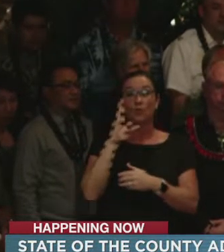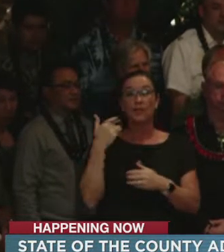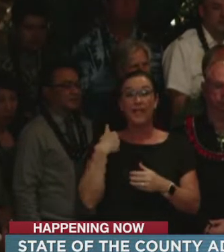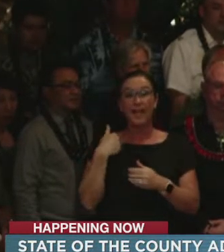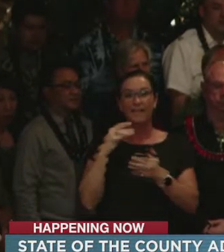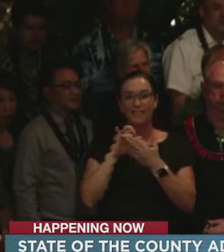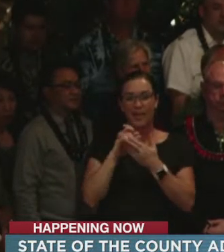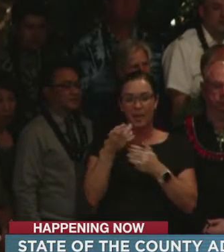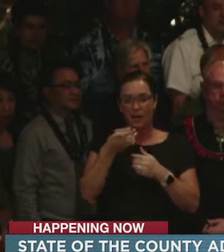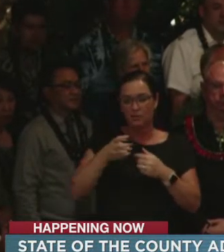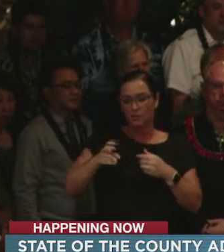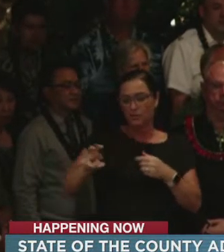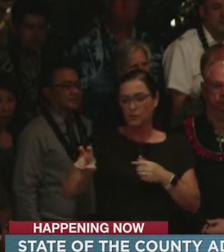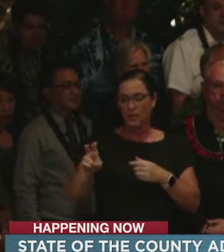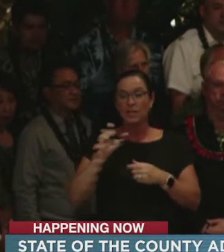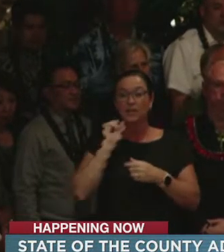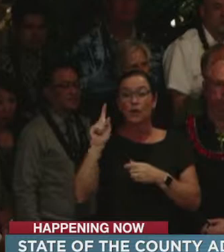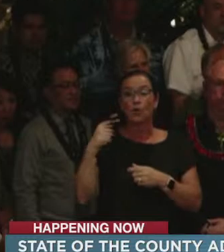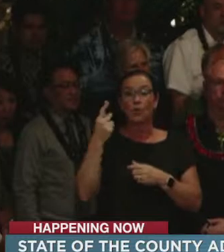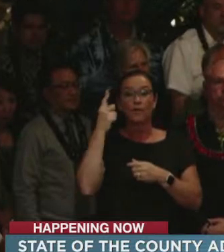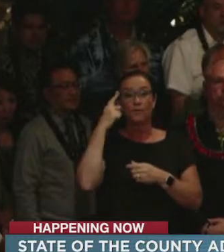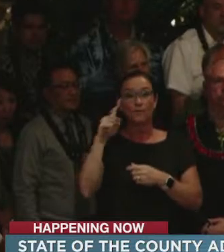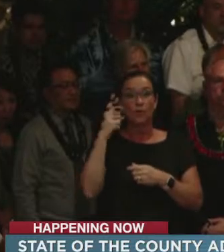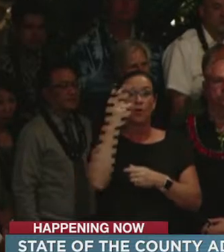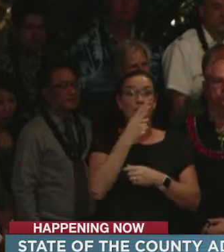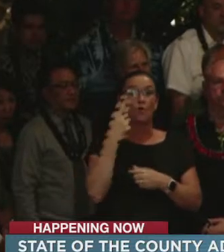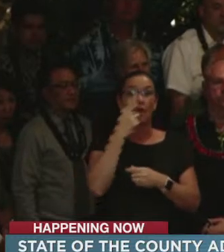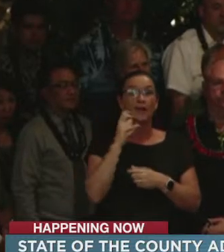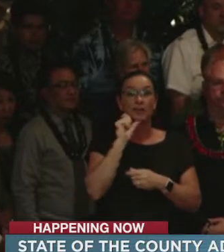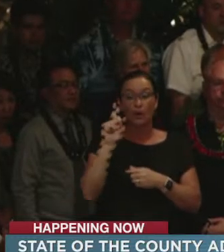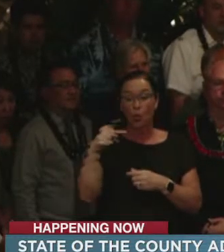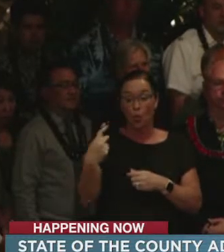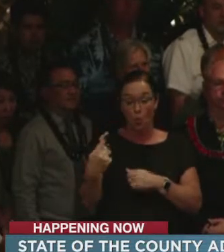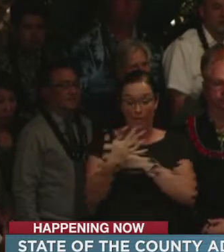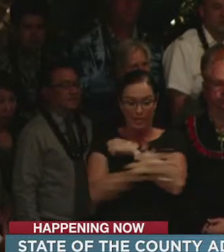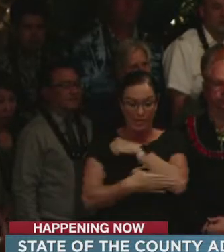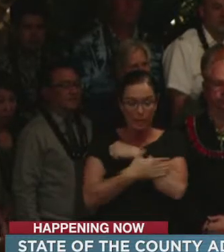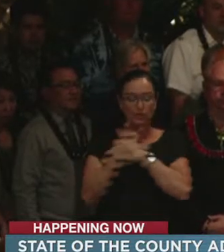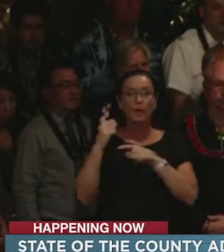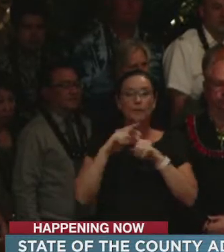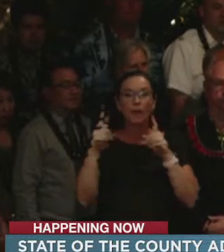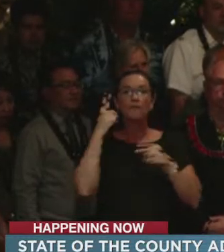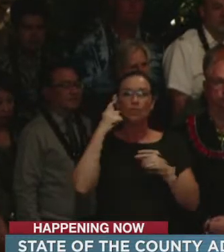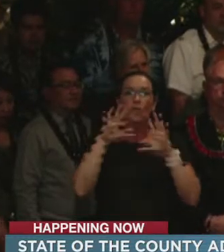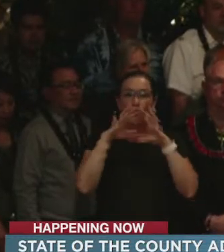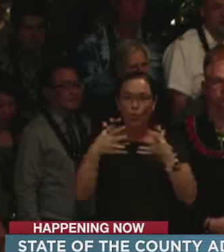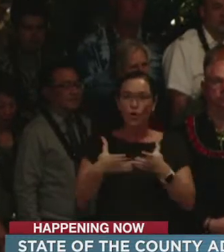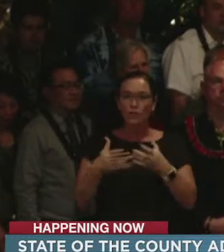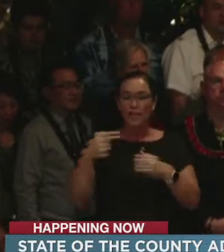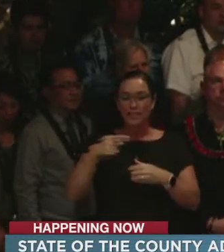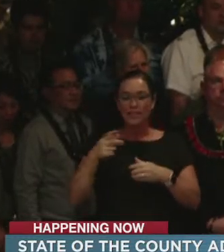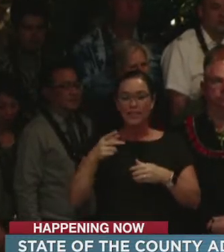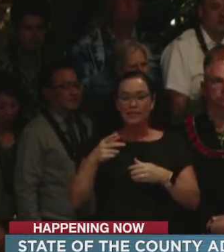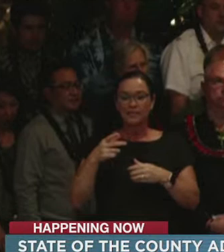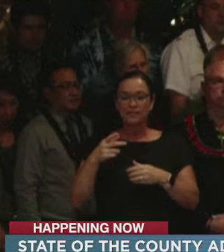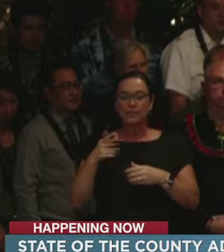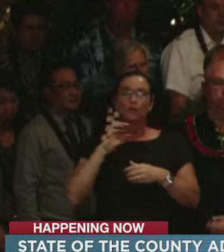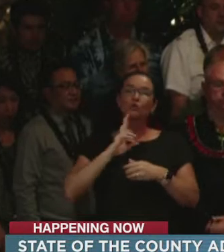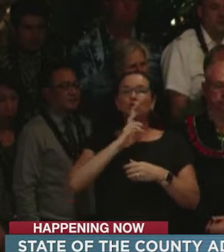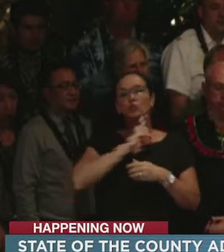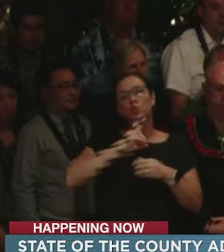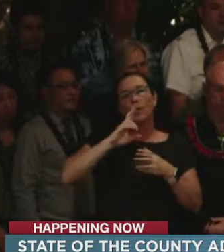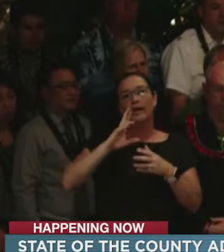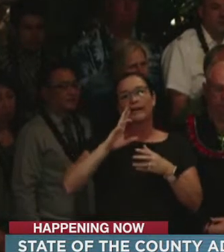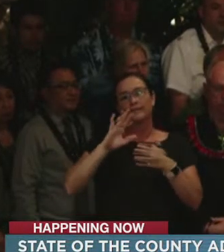transformation for not only Hawaii, not only the country, but for the world. This Twin City relationship will be vital in